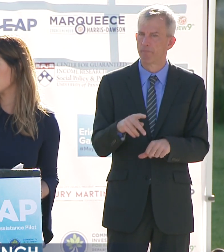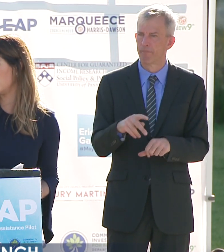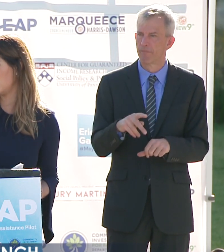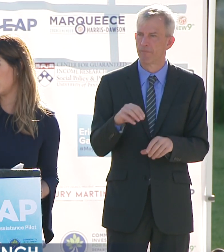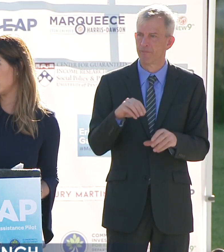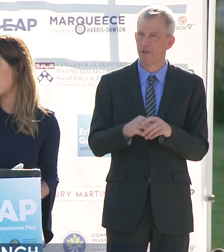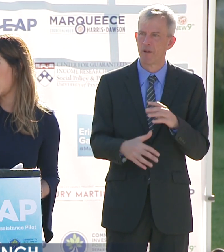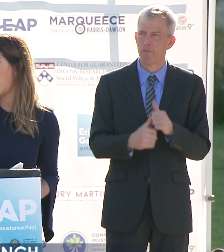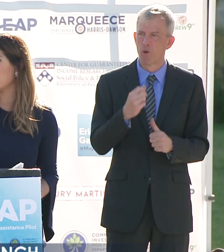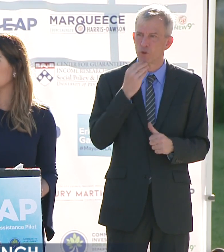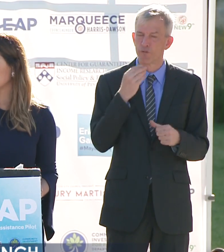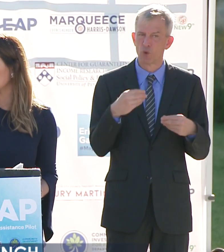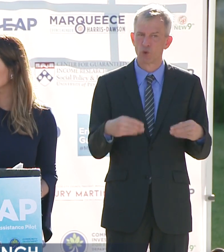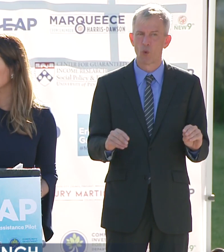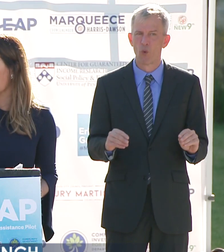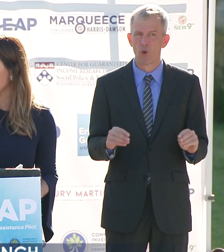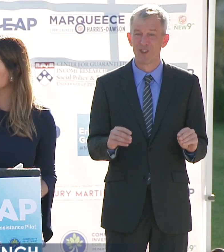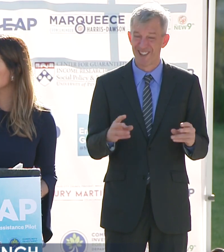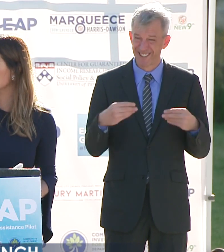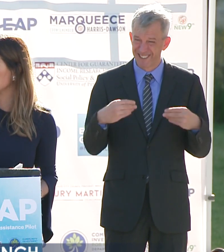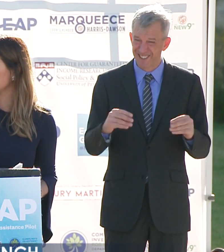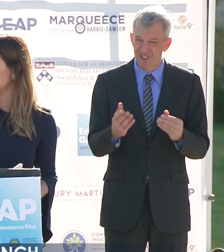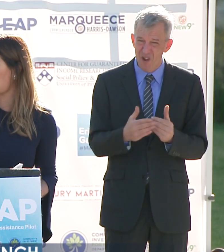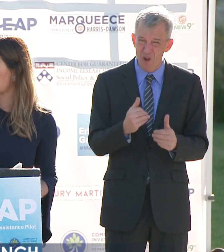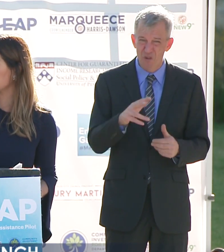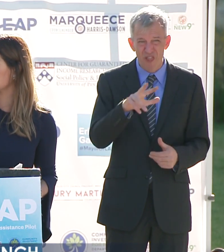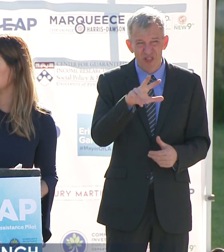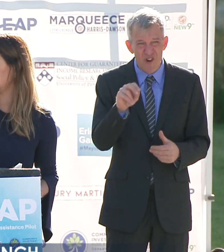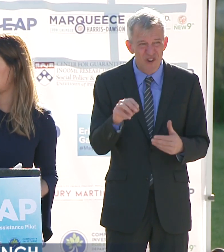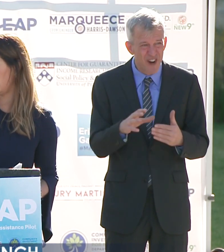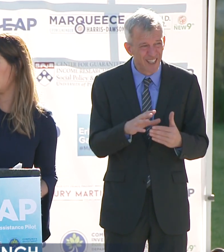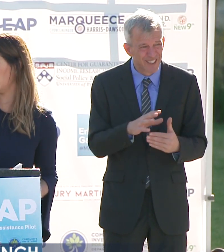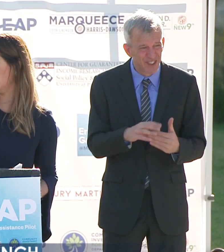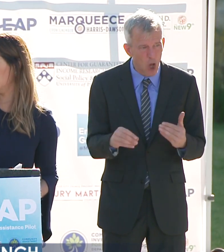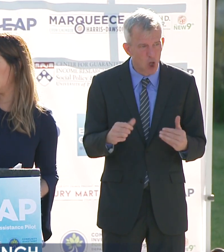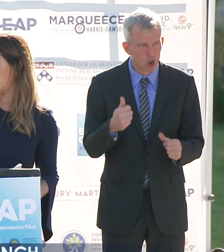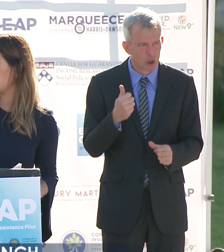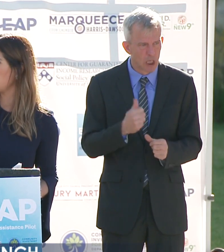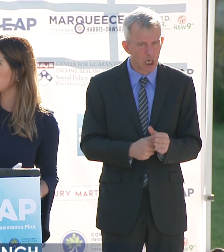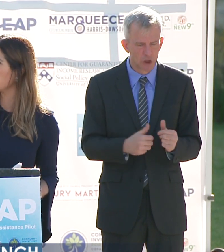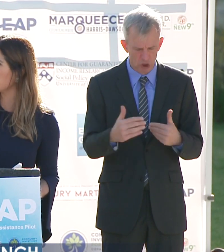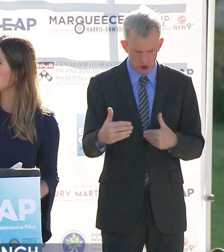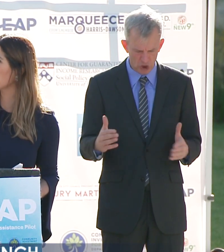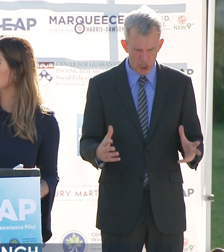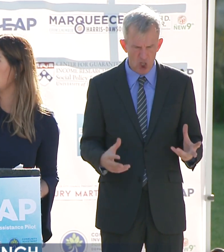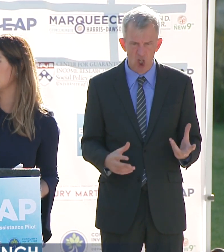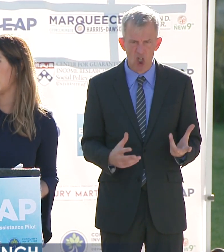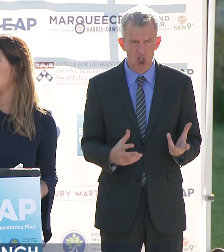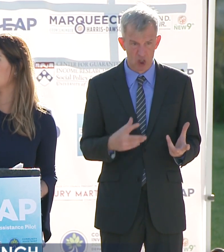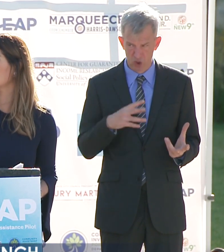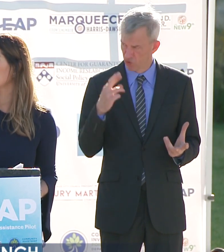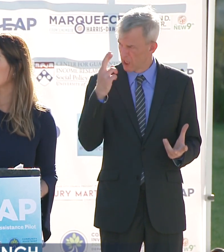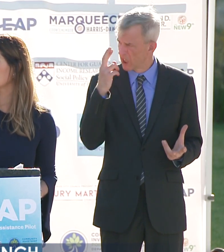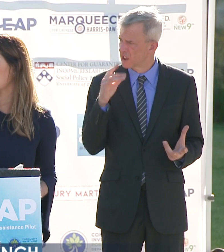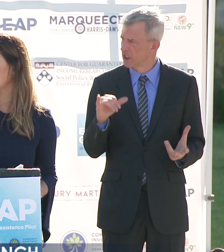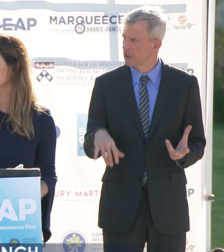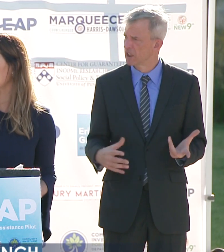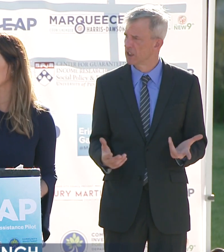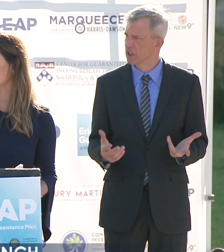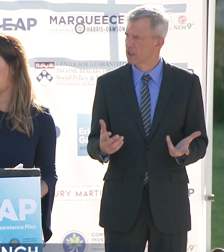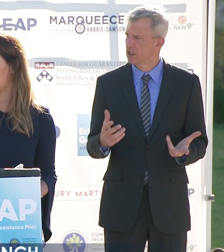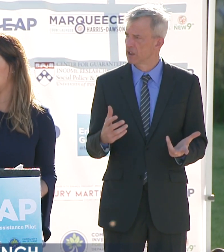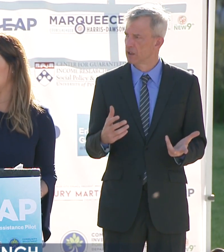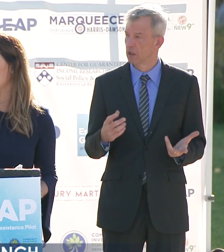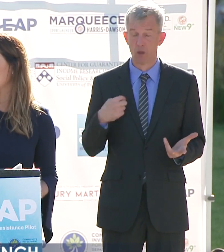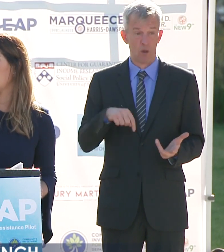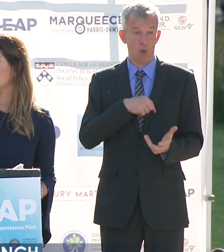most grocery stores, and it sells for almost $30 a container. I don't know if people realize that. And these are things that we take